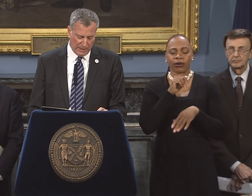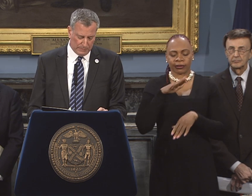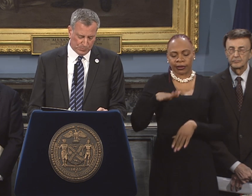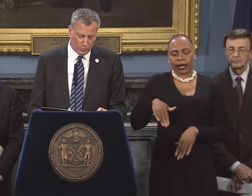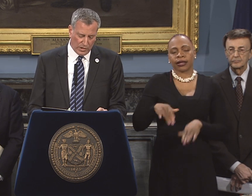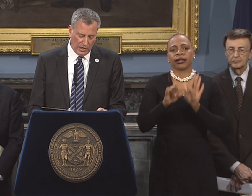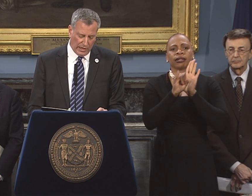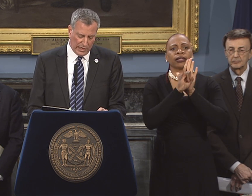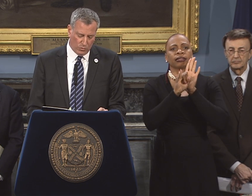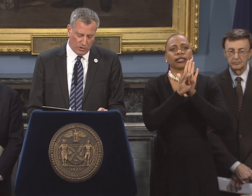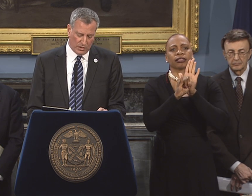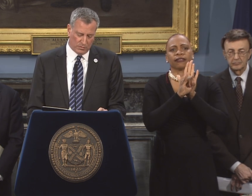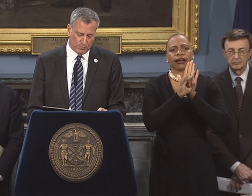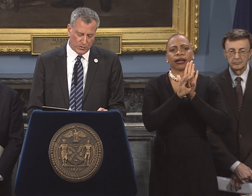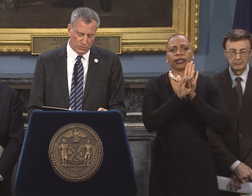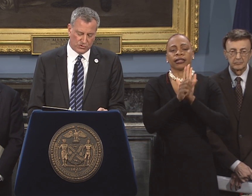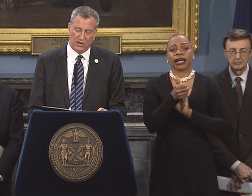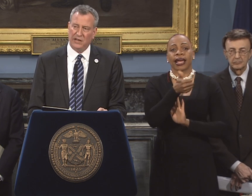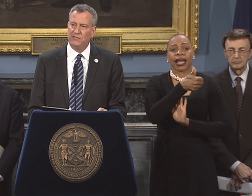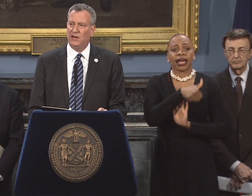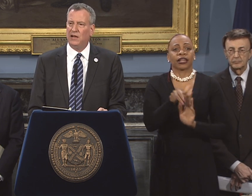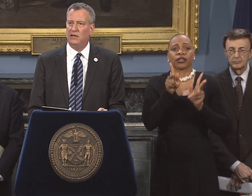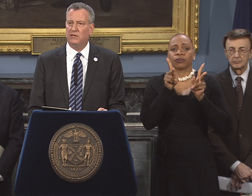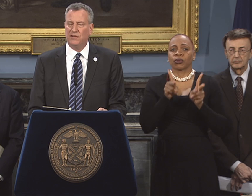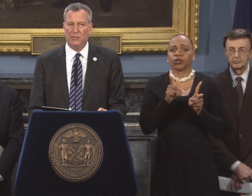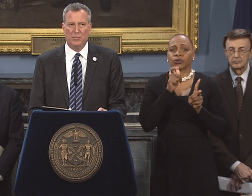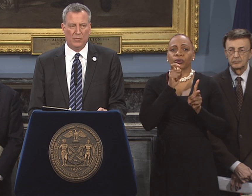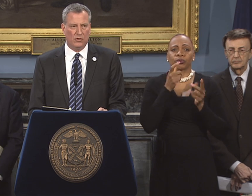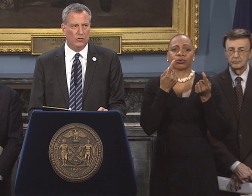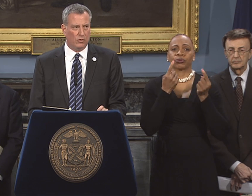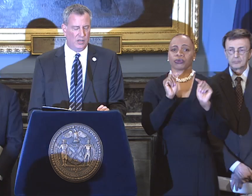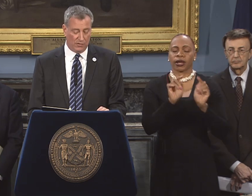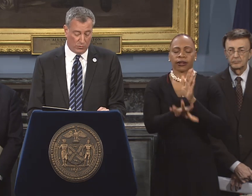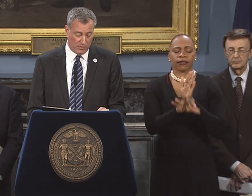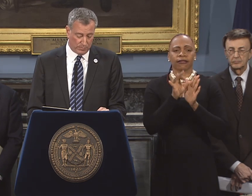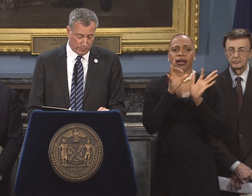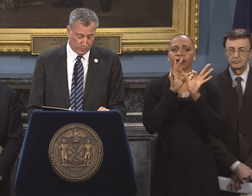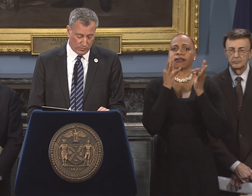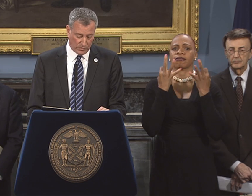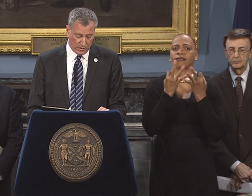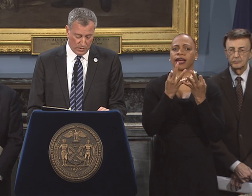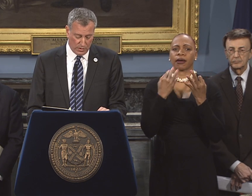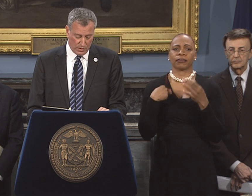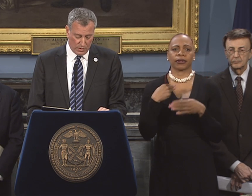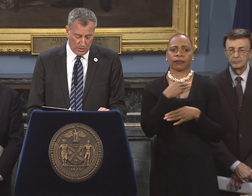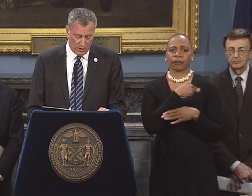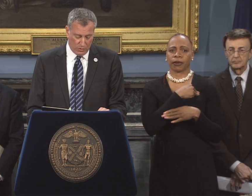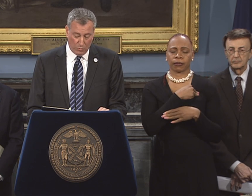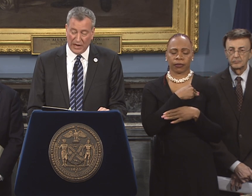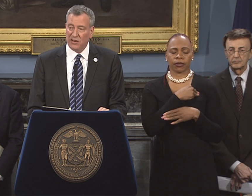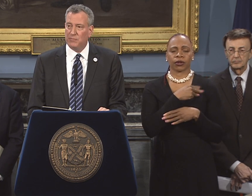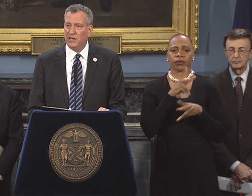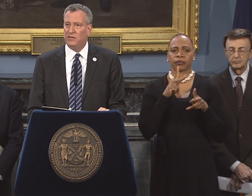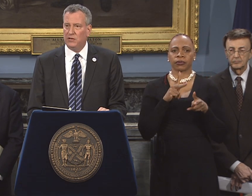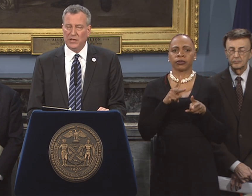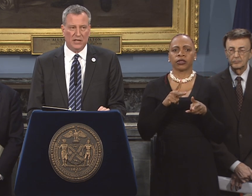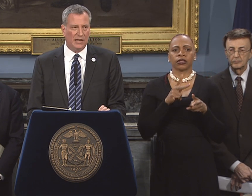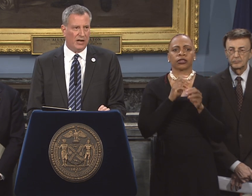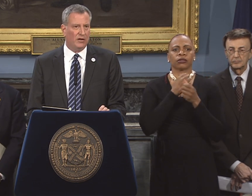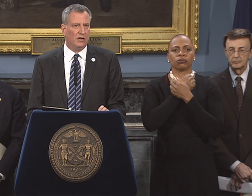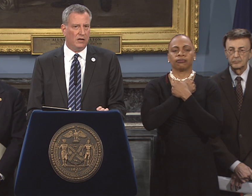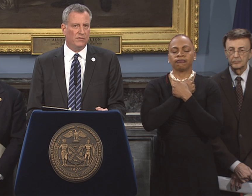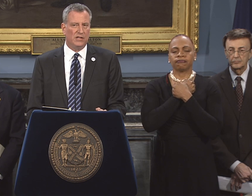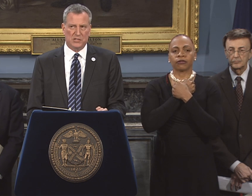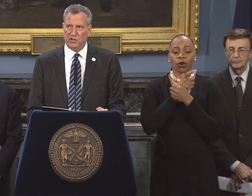identified, anyone who's trying to find a family member or loved one who might have been in the